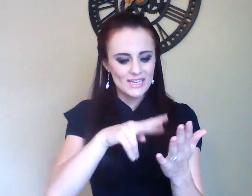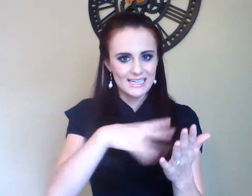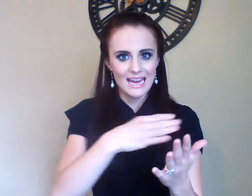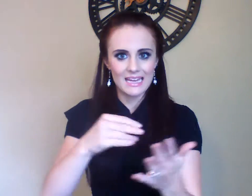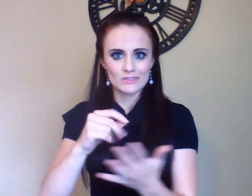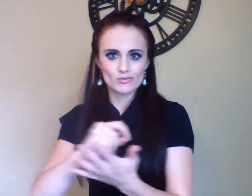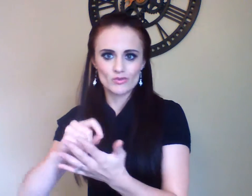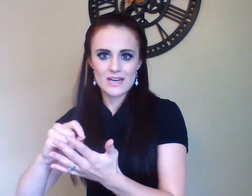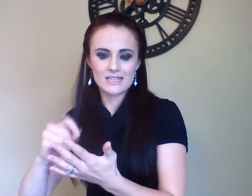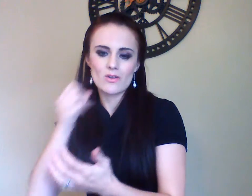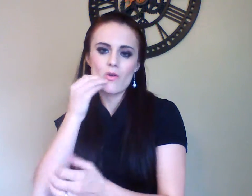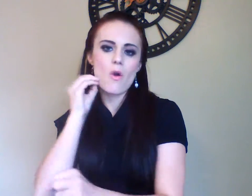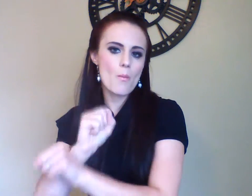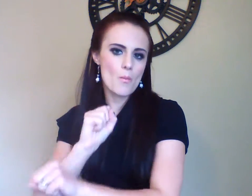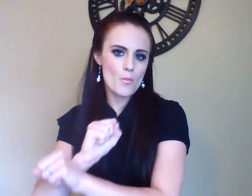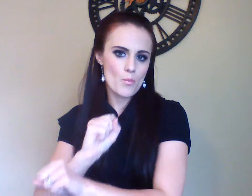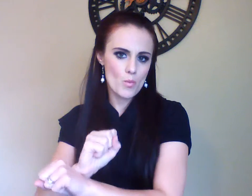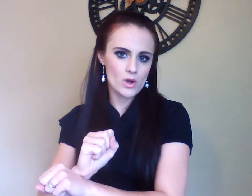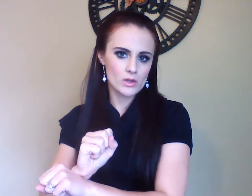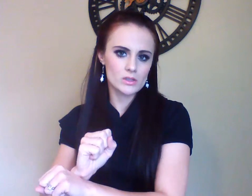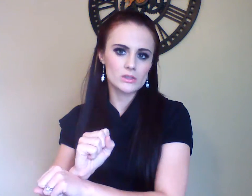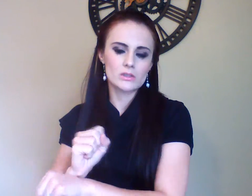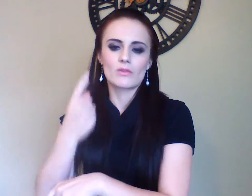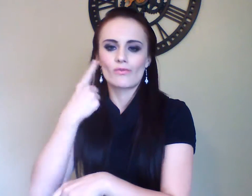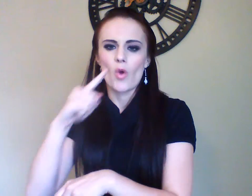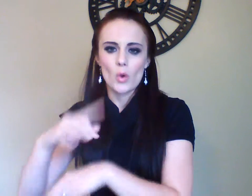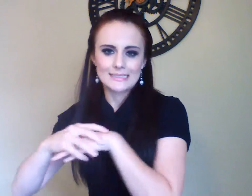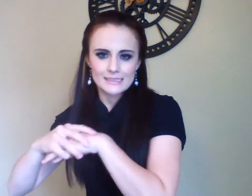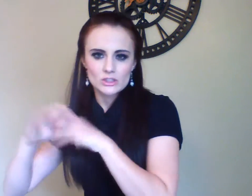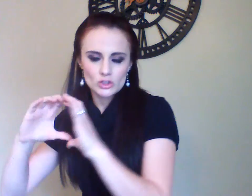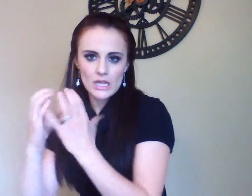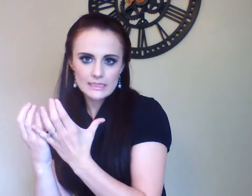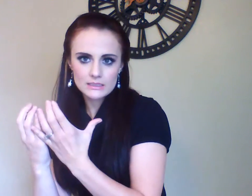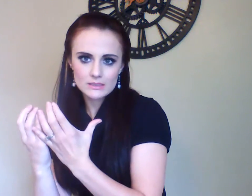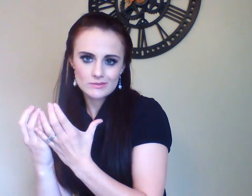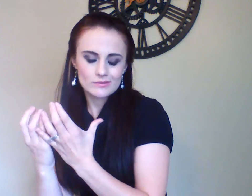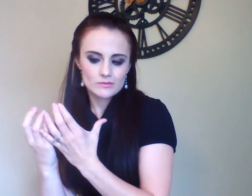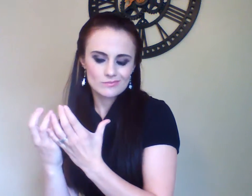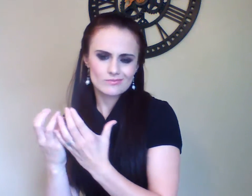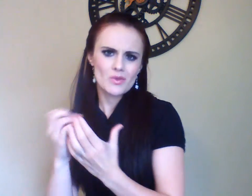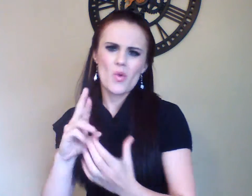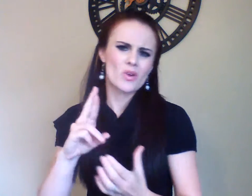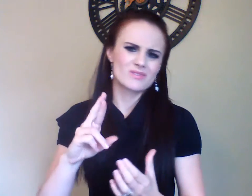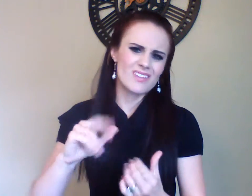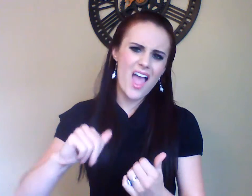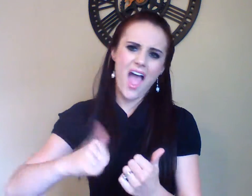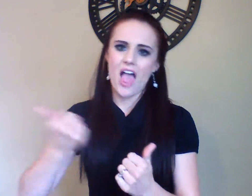English classes. And it also has application for people who are teaching content area courses such as